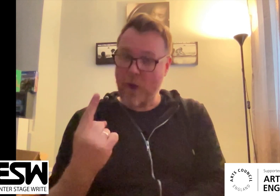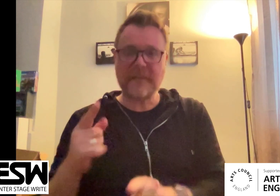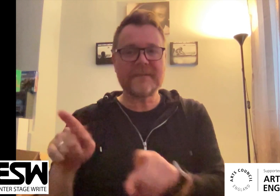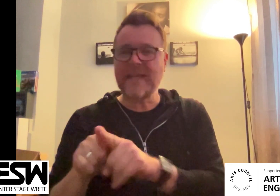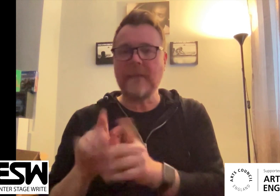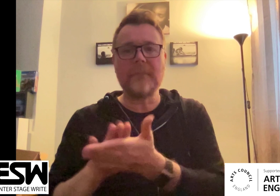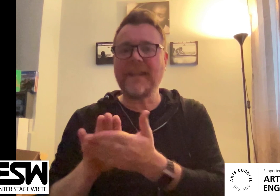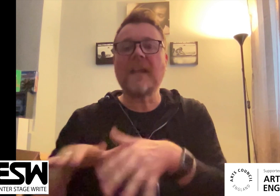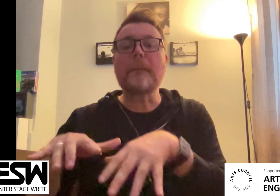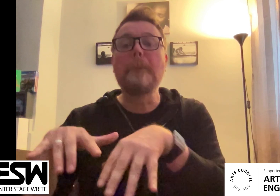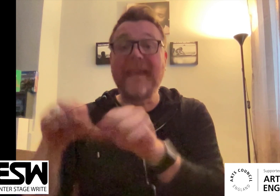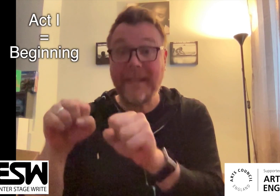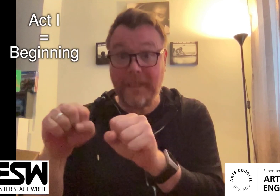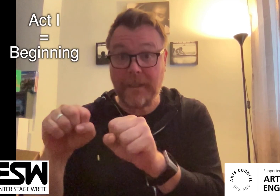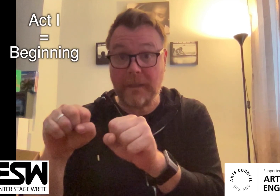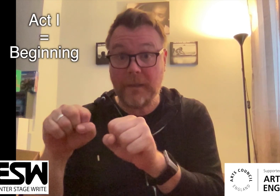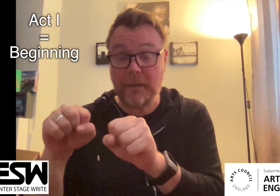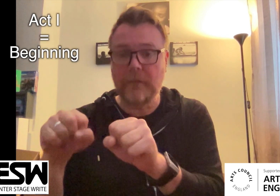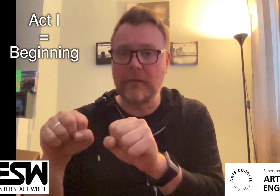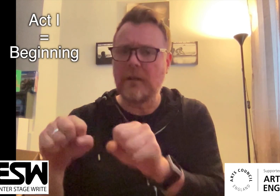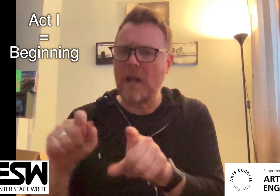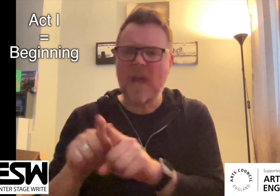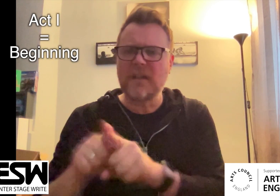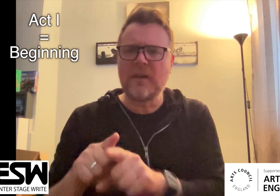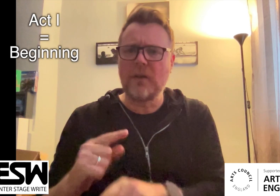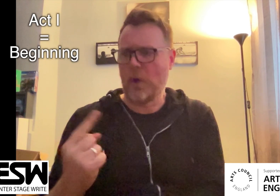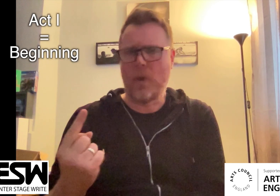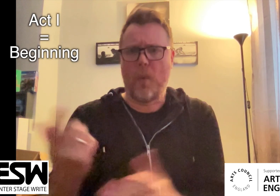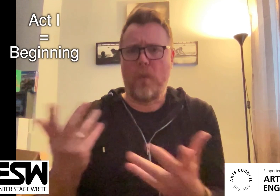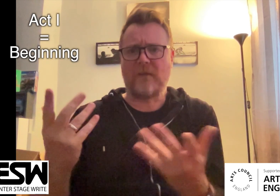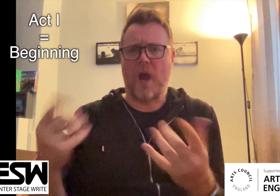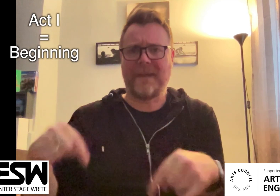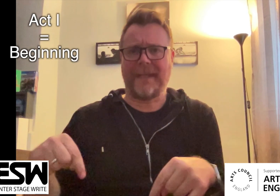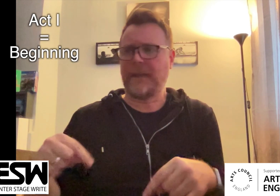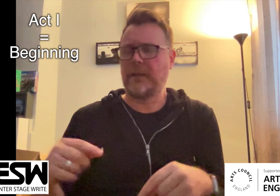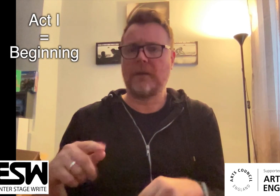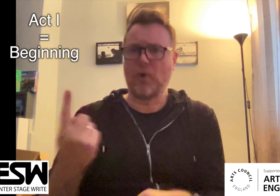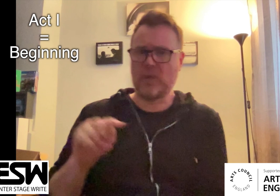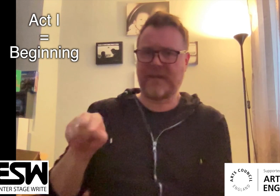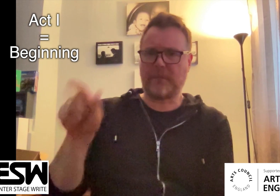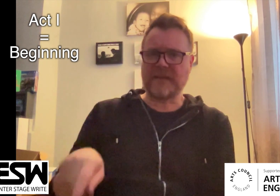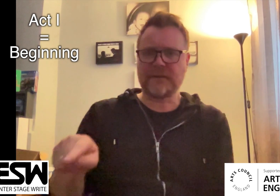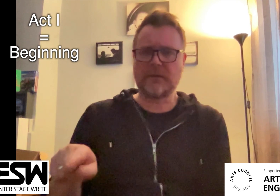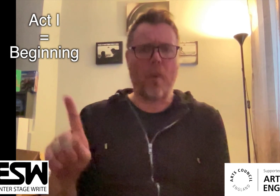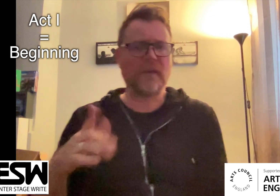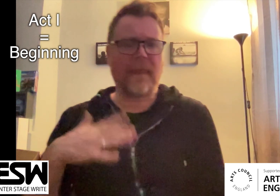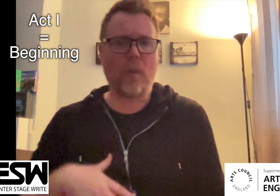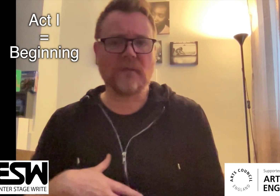Really, Act 1 is the same as saying a beginning. Where are we? Who's the person we're filming and what do